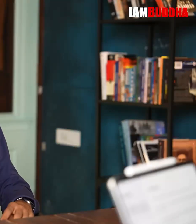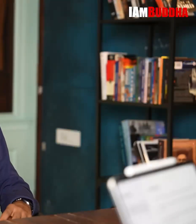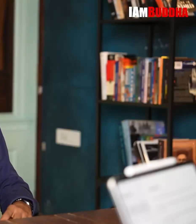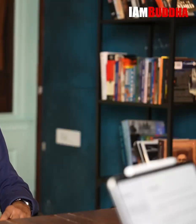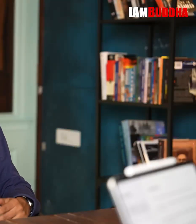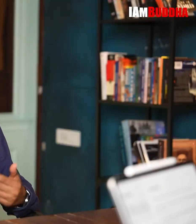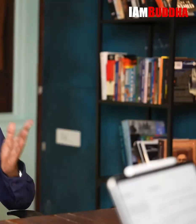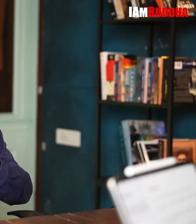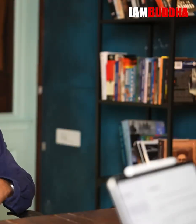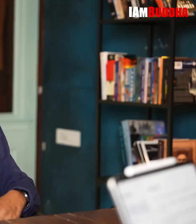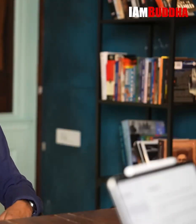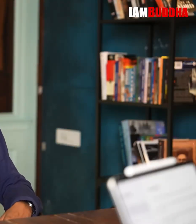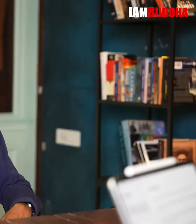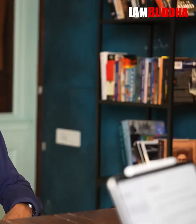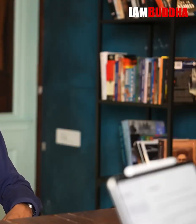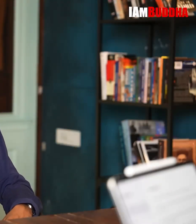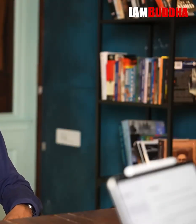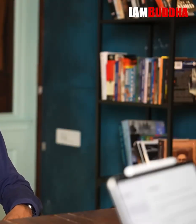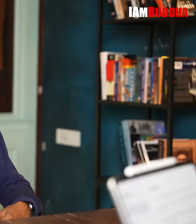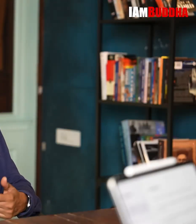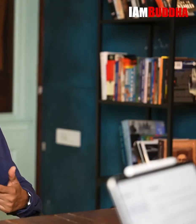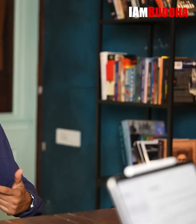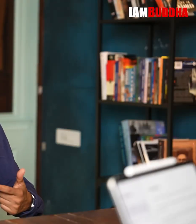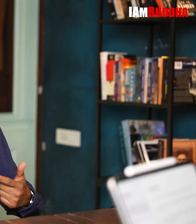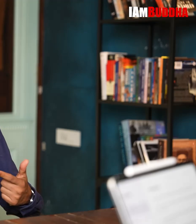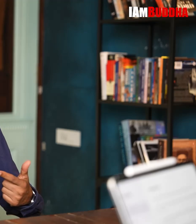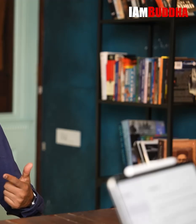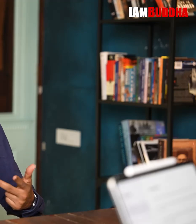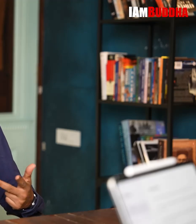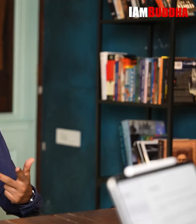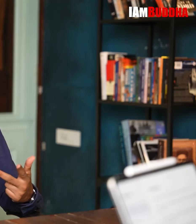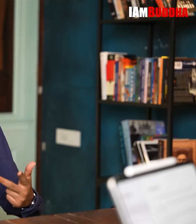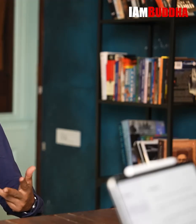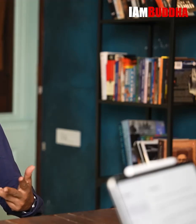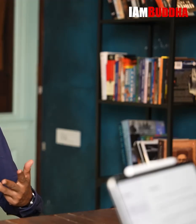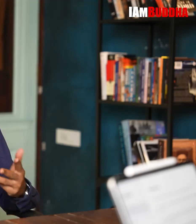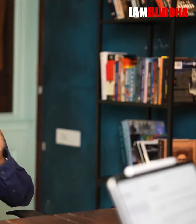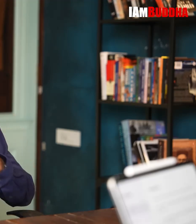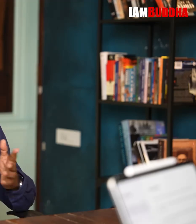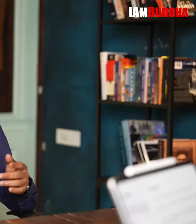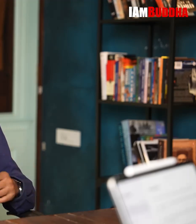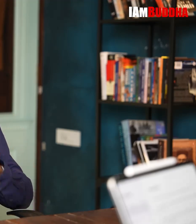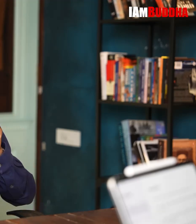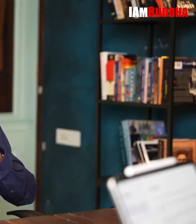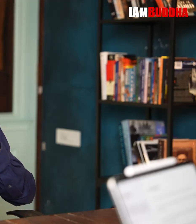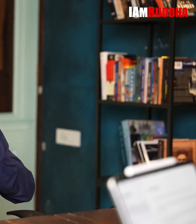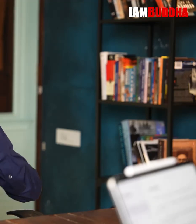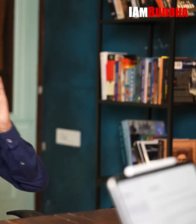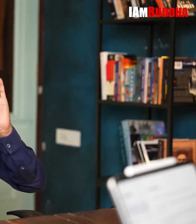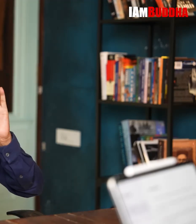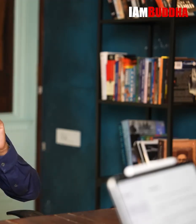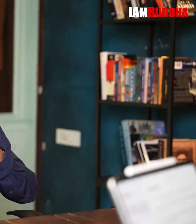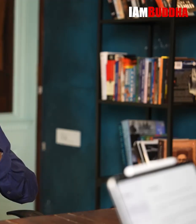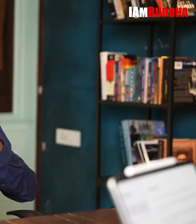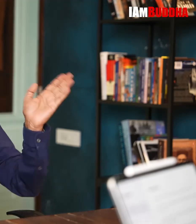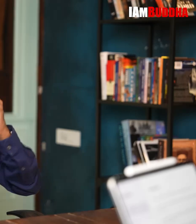It's very difficult, you know. I have approached almost all OTT platforms: Amazon, Netflix, Z5, Hotstar.